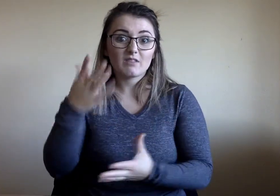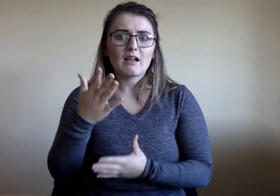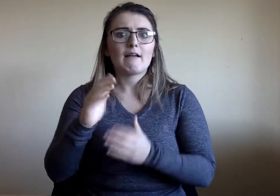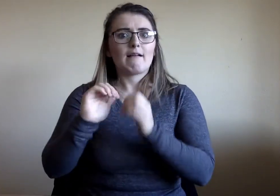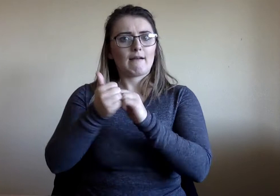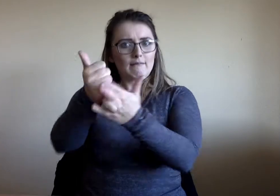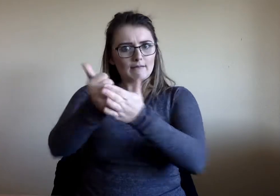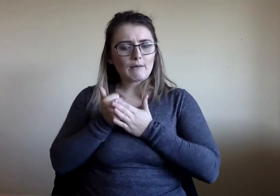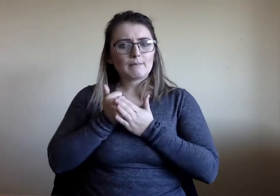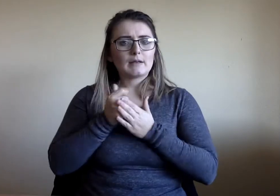a.m.